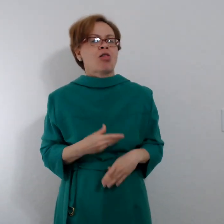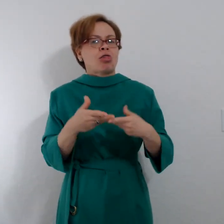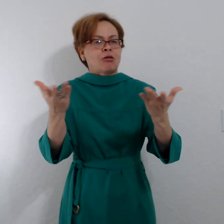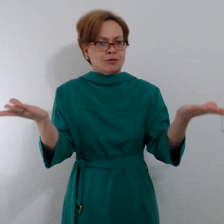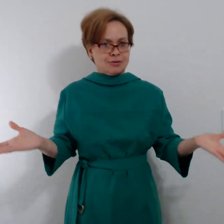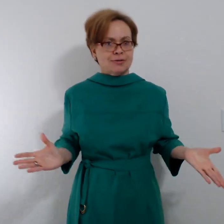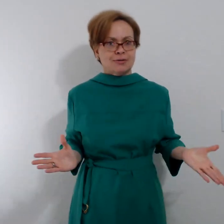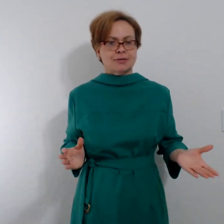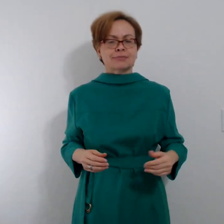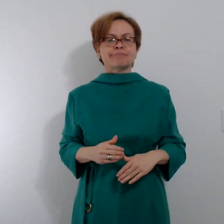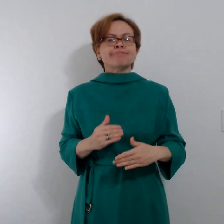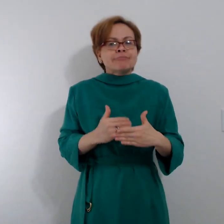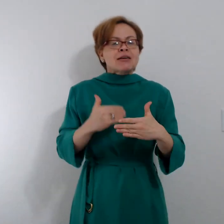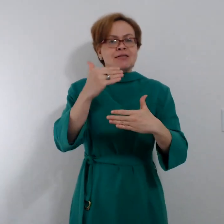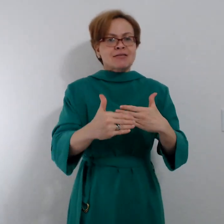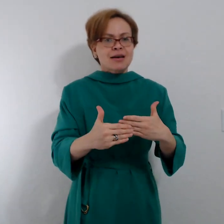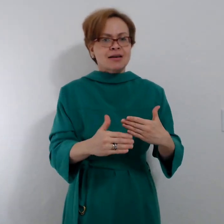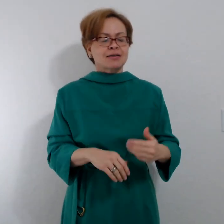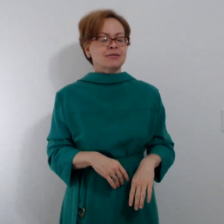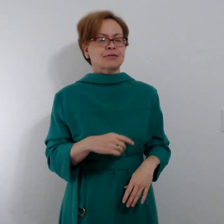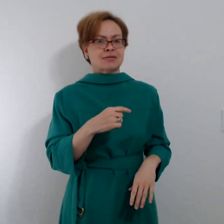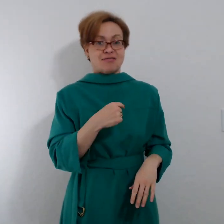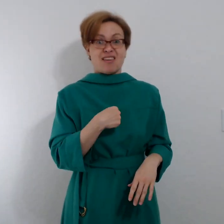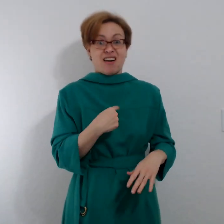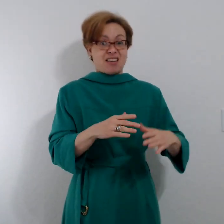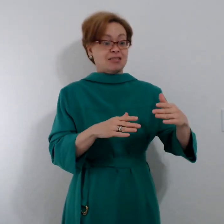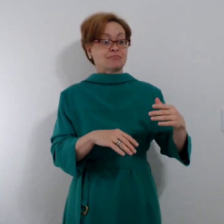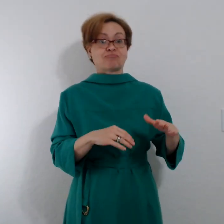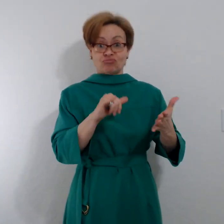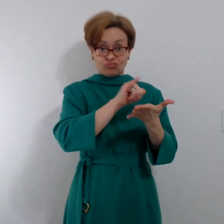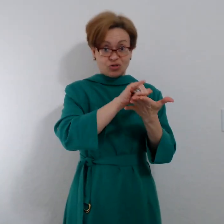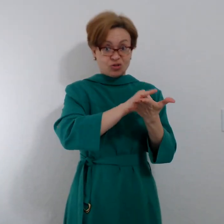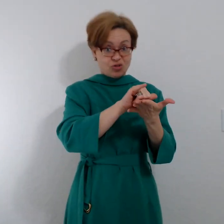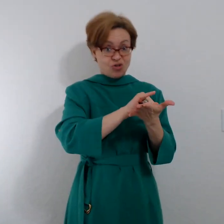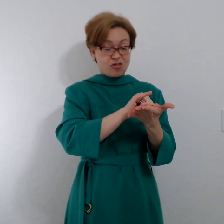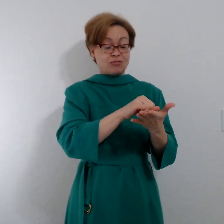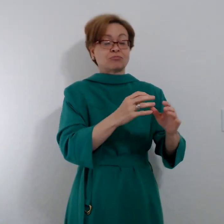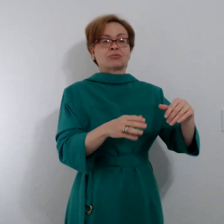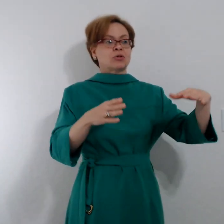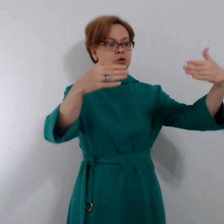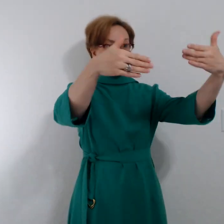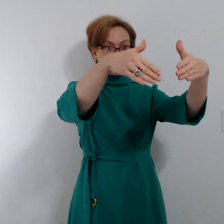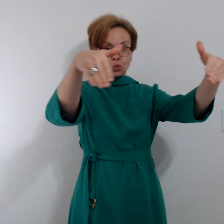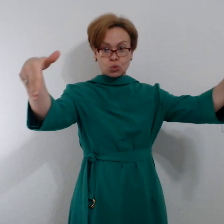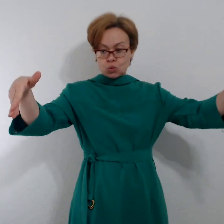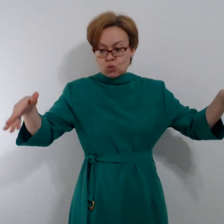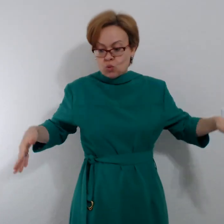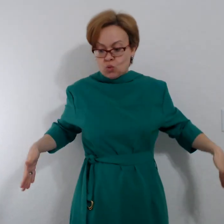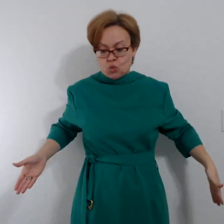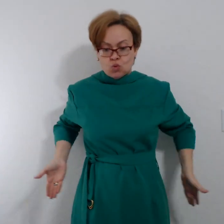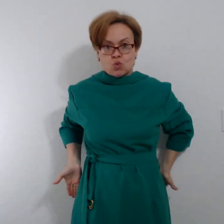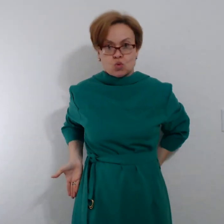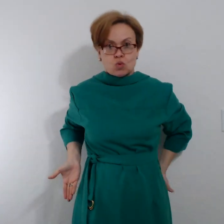ice for 3 days and 3 nights in New York City. That one was way more difficult than I